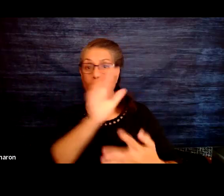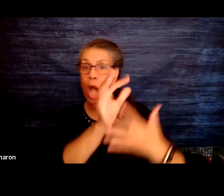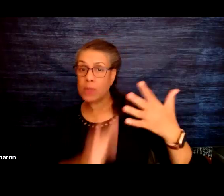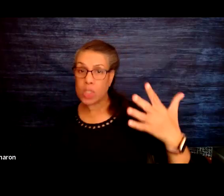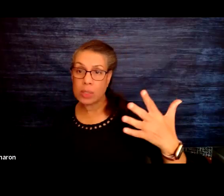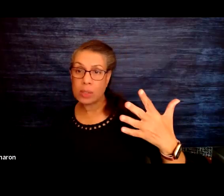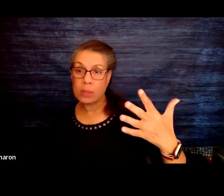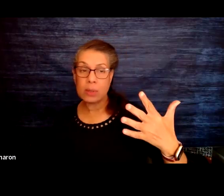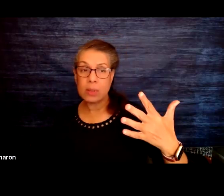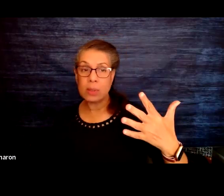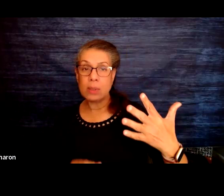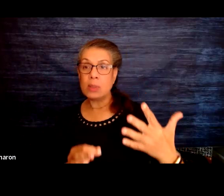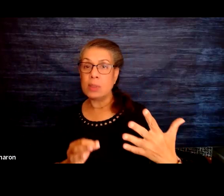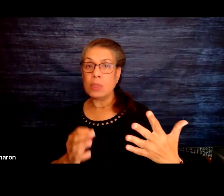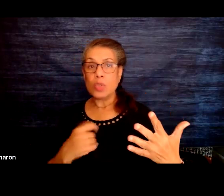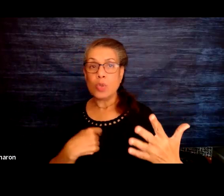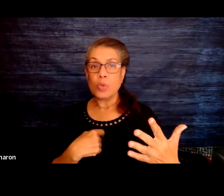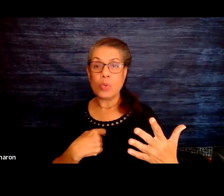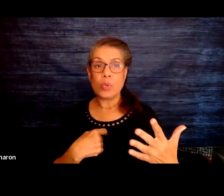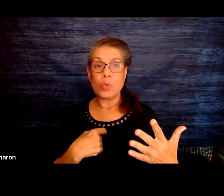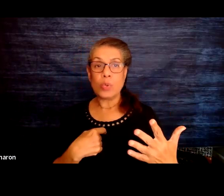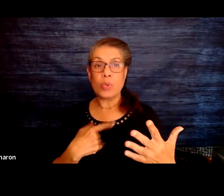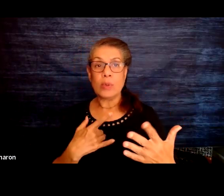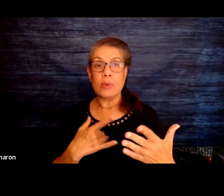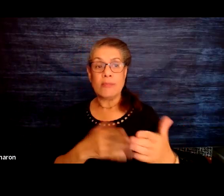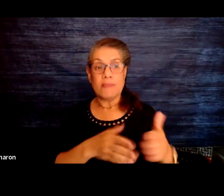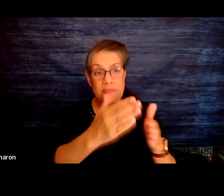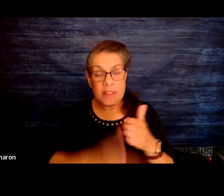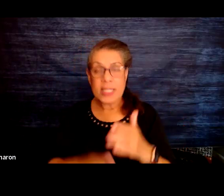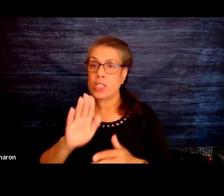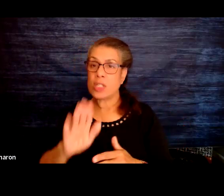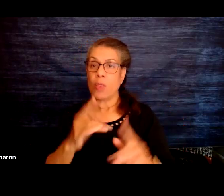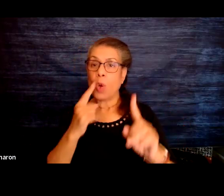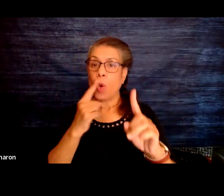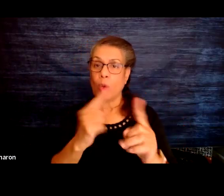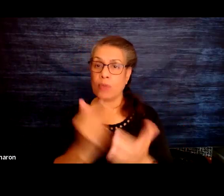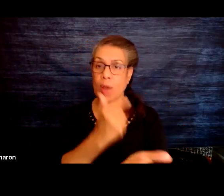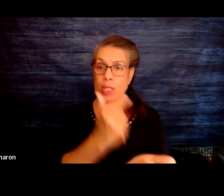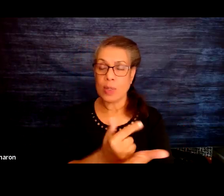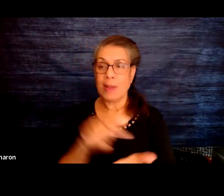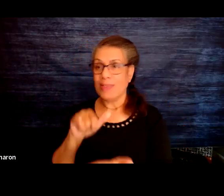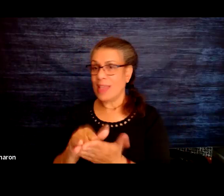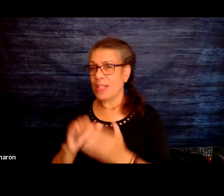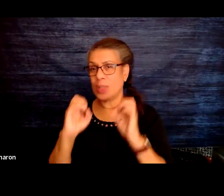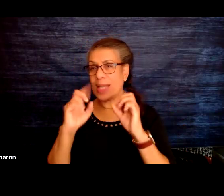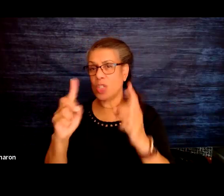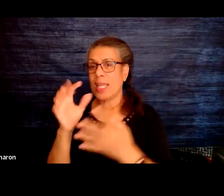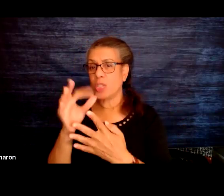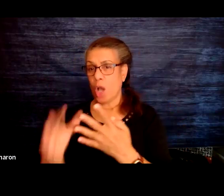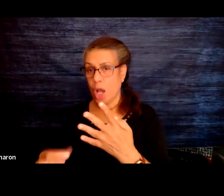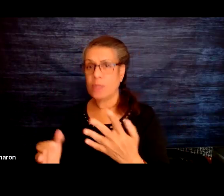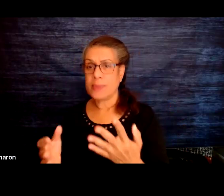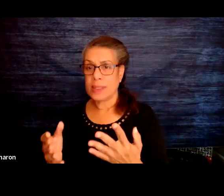and forth to be able to get to their finish lines. And that's really what educational options or alternative ed allows